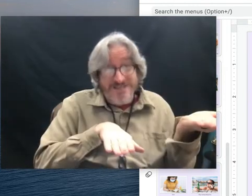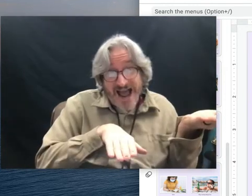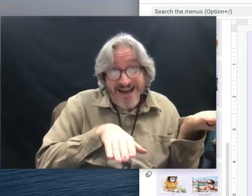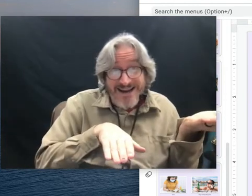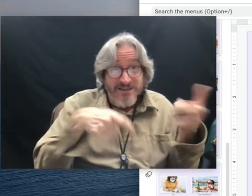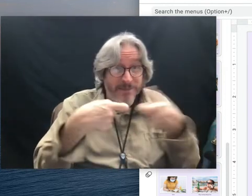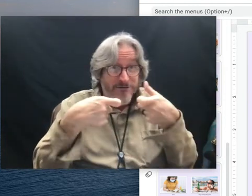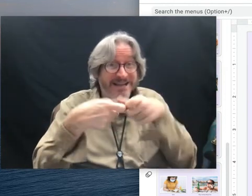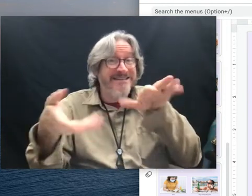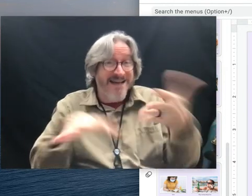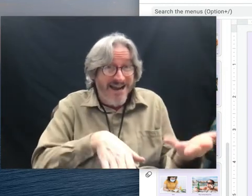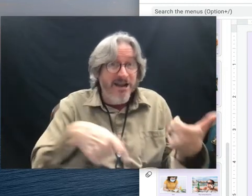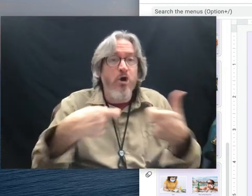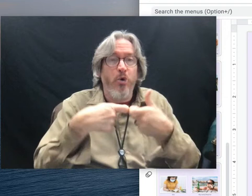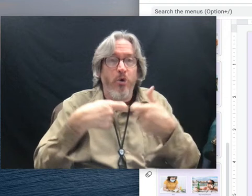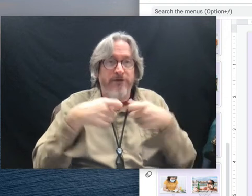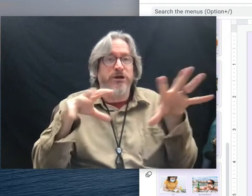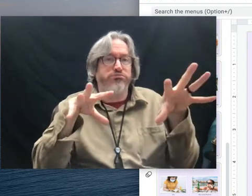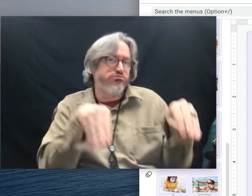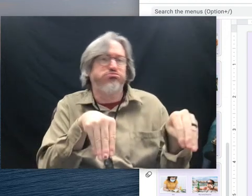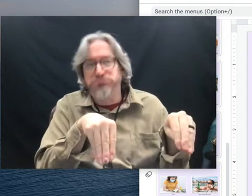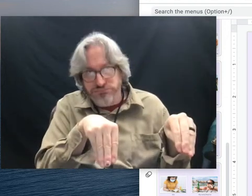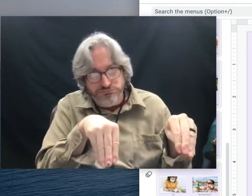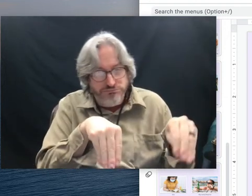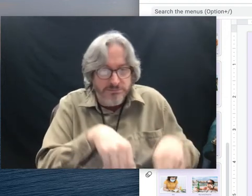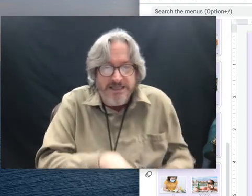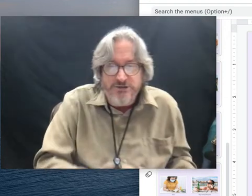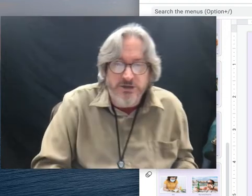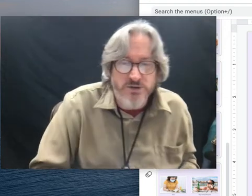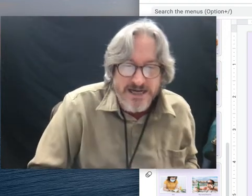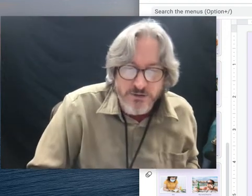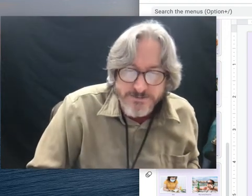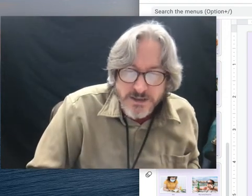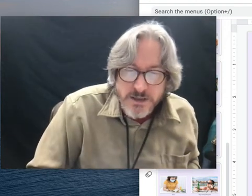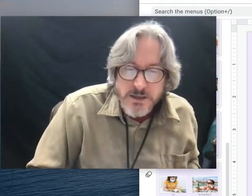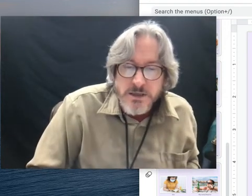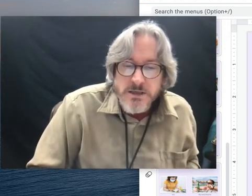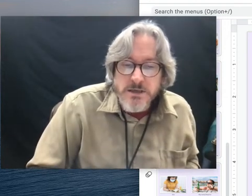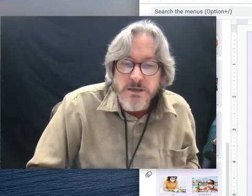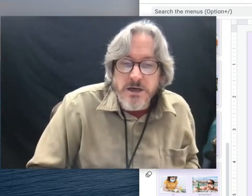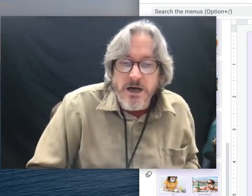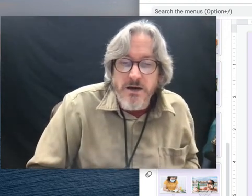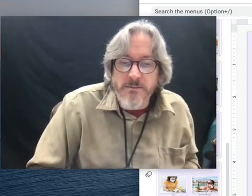also die. The battery can die, or battery electric goes out.